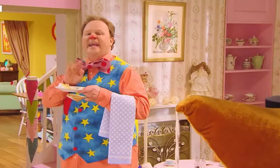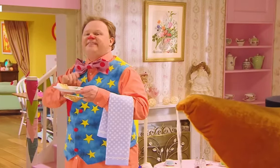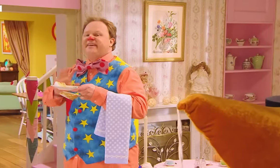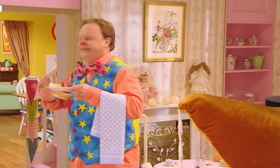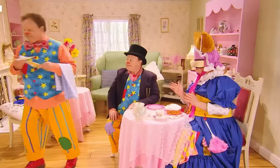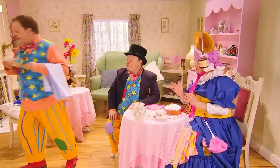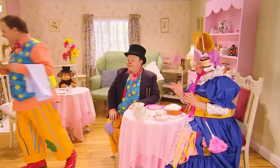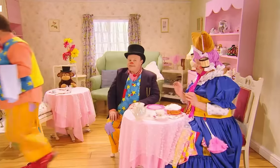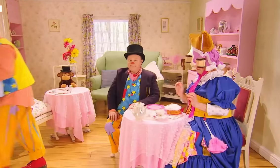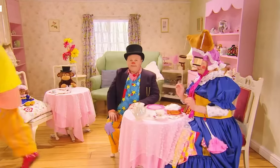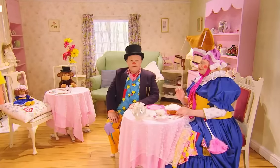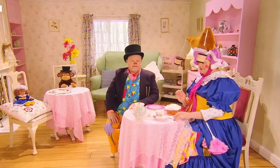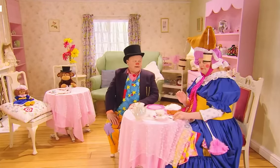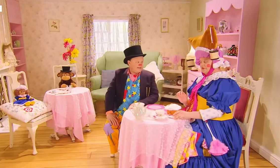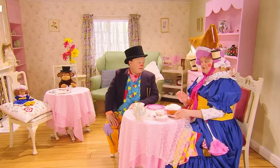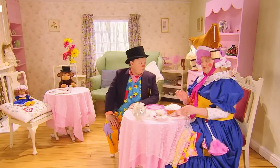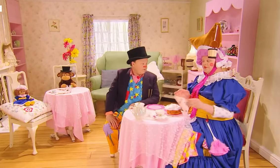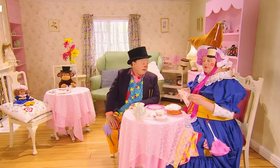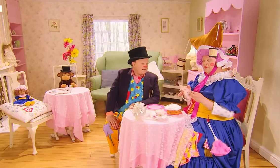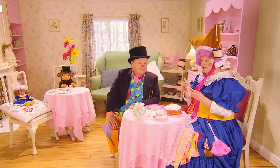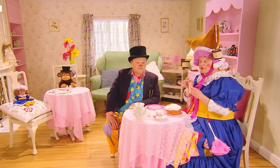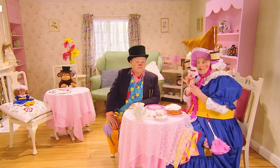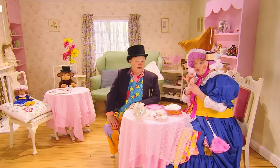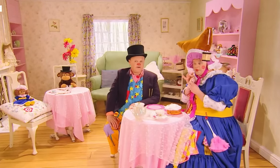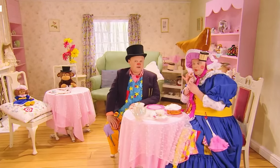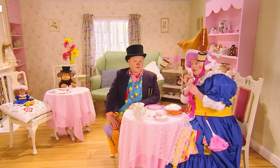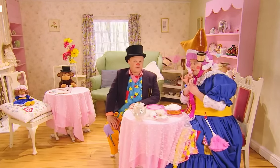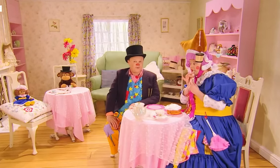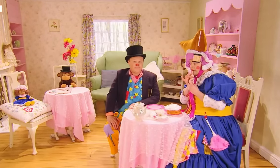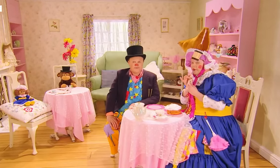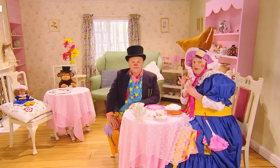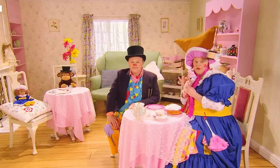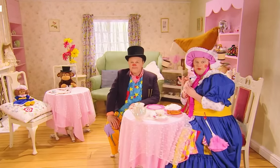Wait. Oh, I think you're right. He's very new.